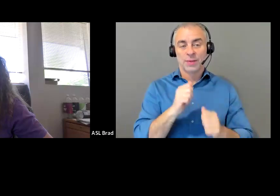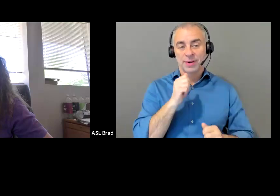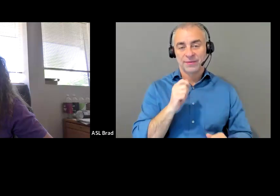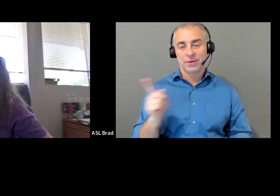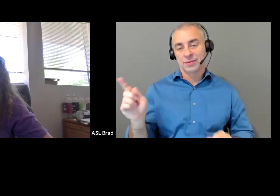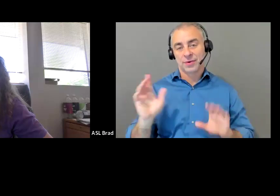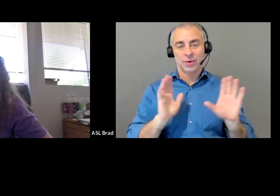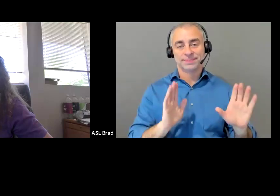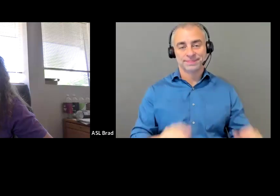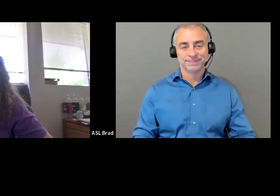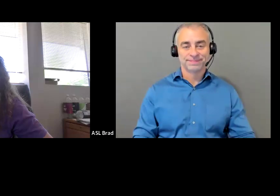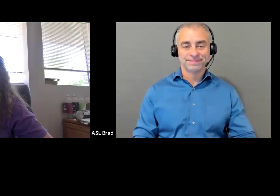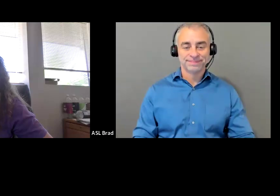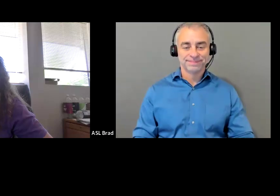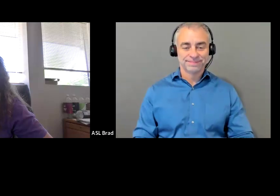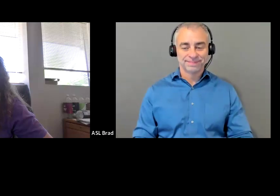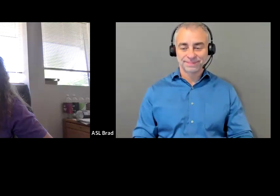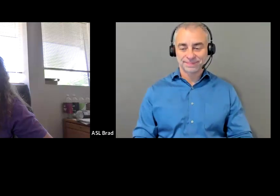fabulous. Um,